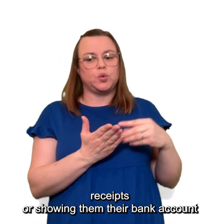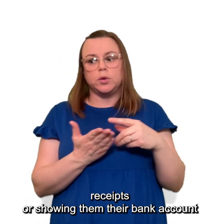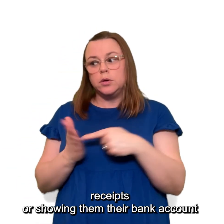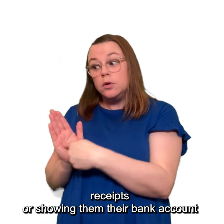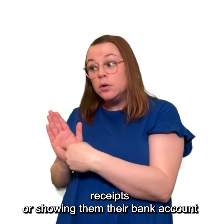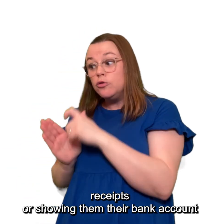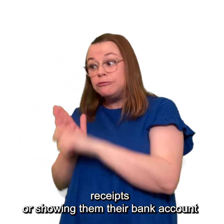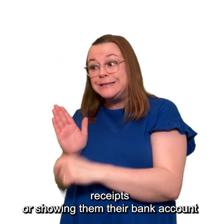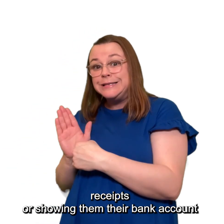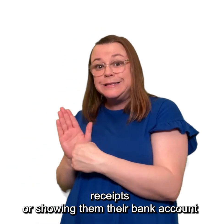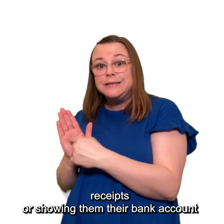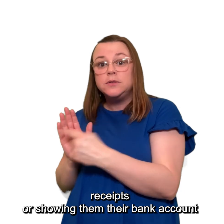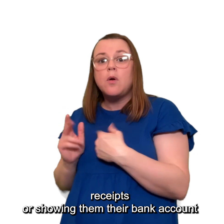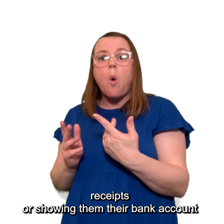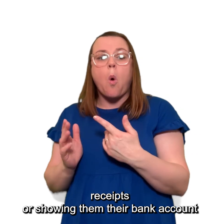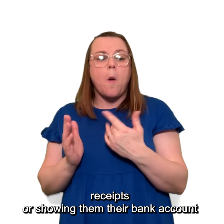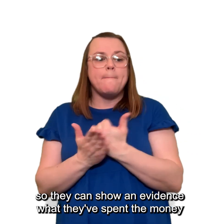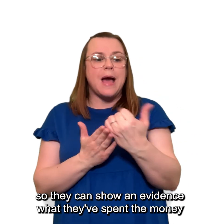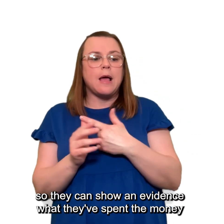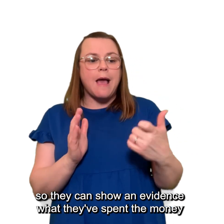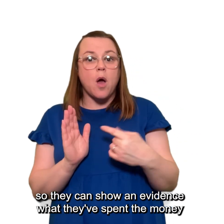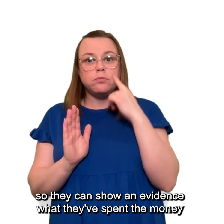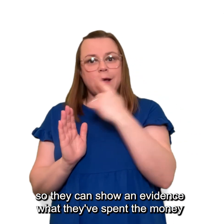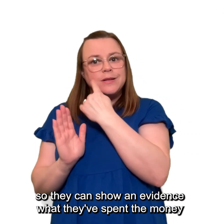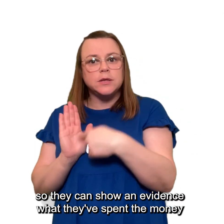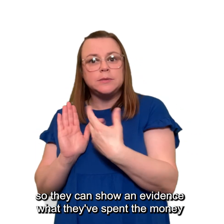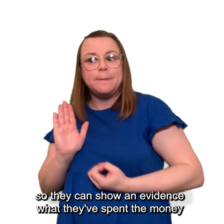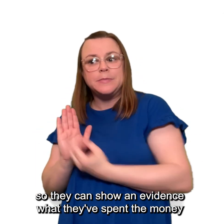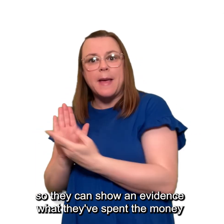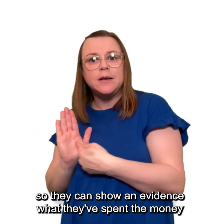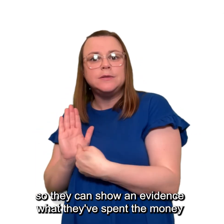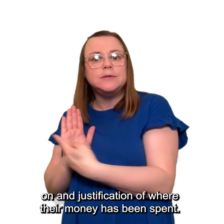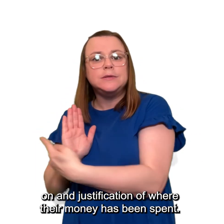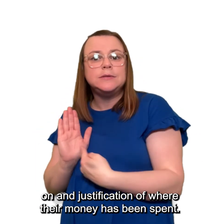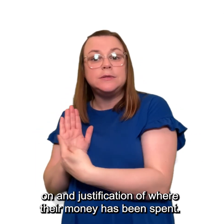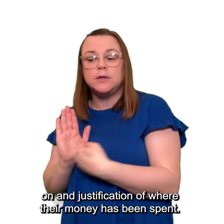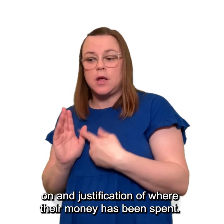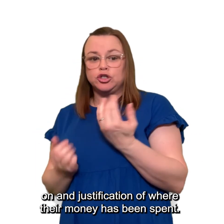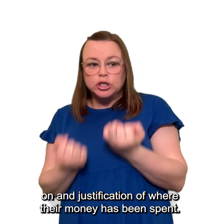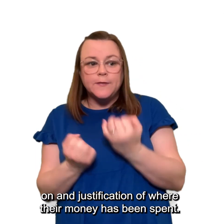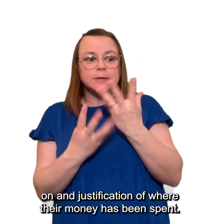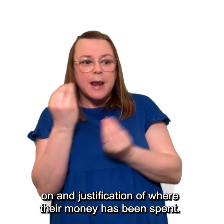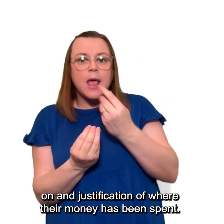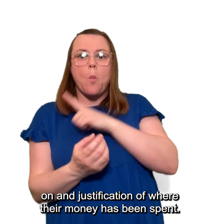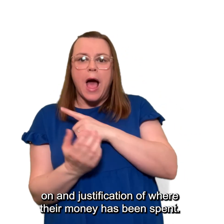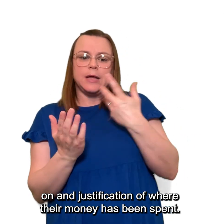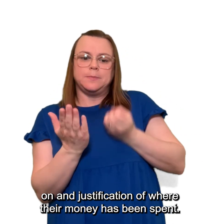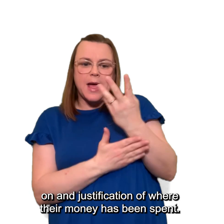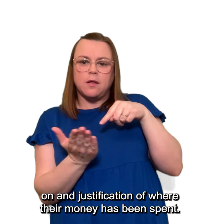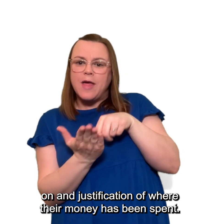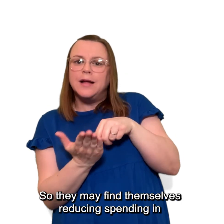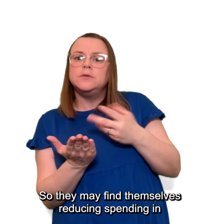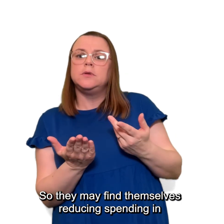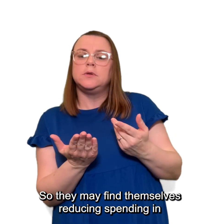of receipts or showing them their bank account so they can show in evidence what they've spent their money on and justification of where their money's been